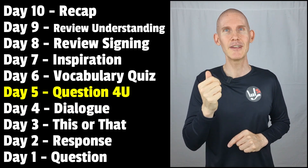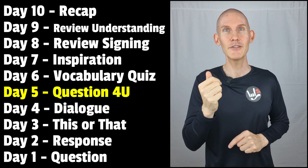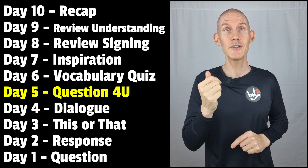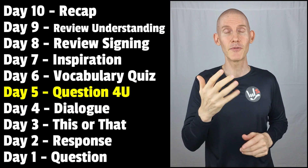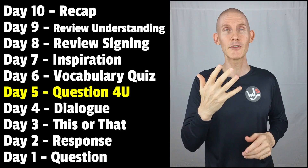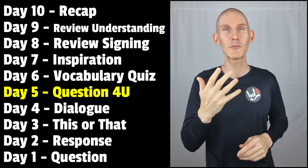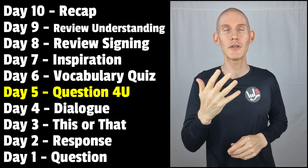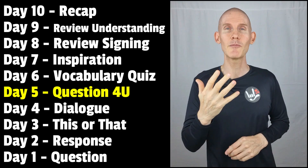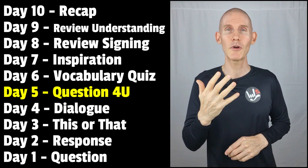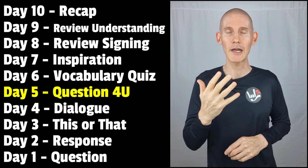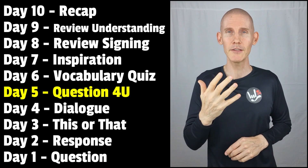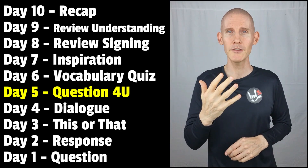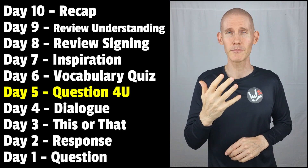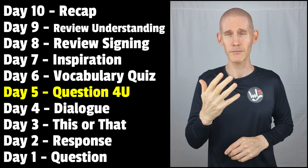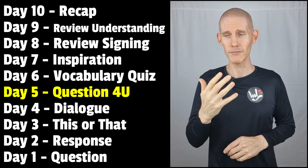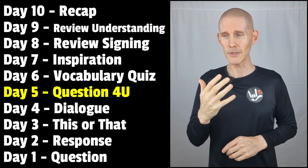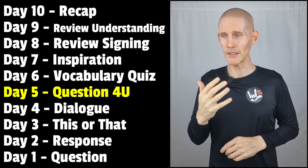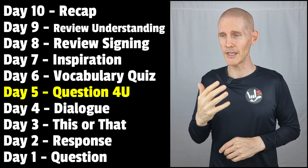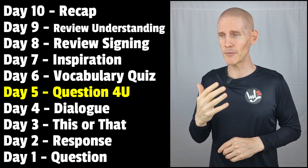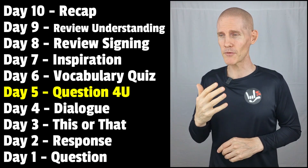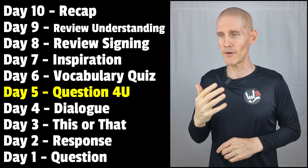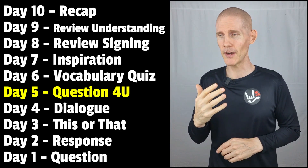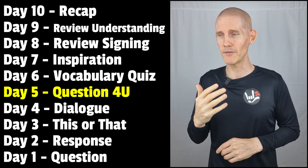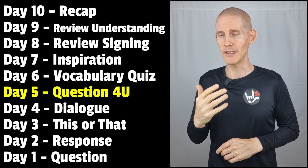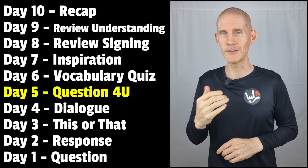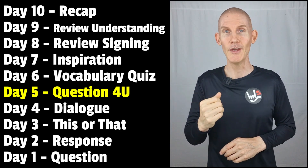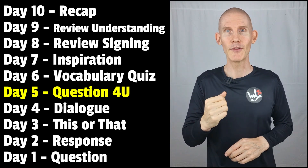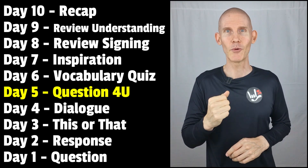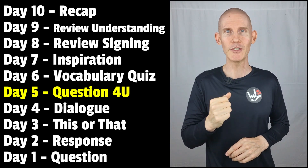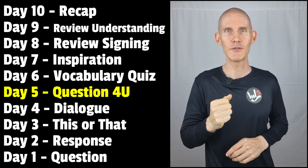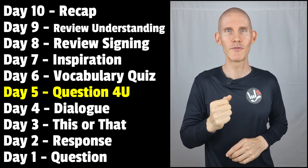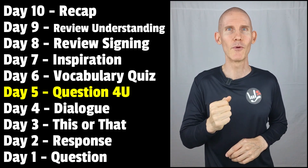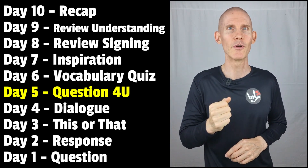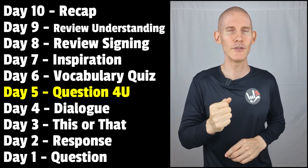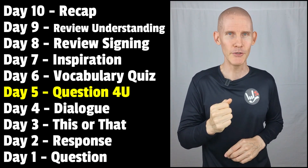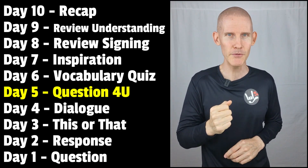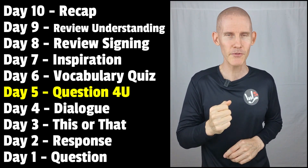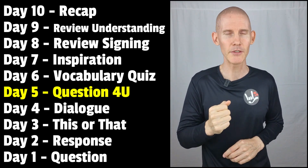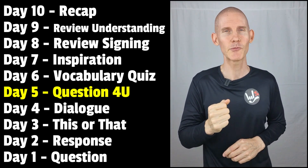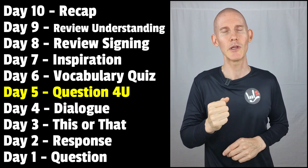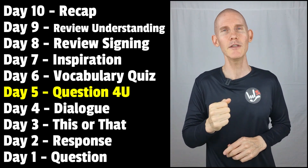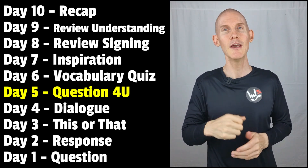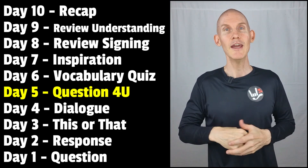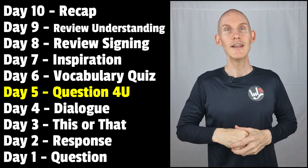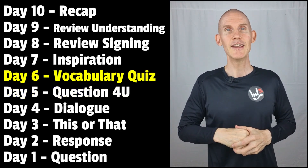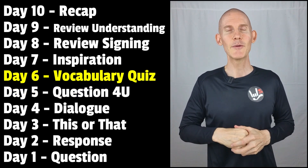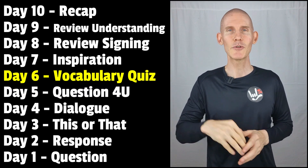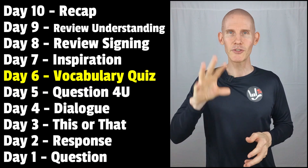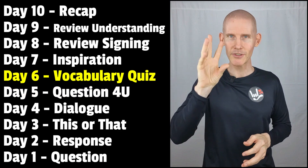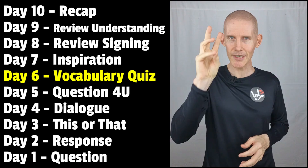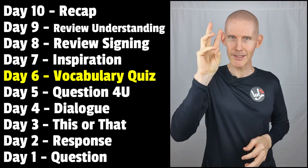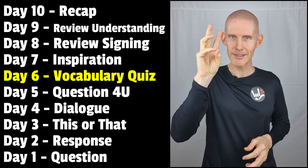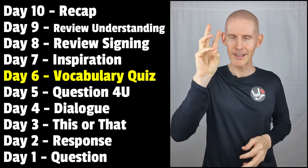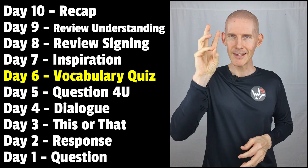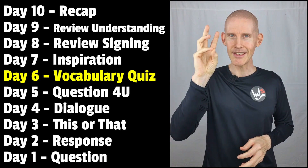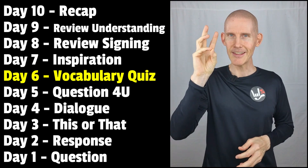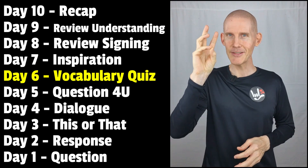recognition, fingerspelling practice. Day number 5 is the question for you, fingerspelling. Day number 6 is